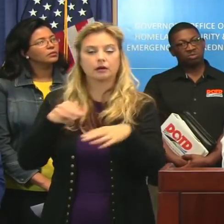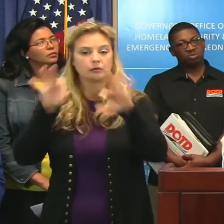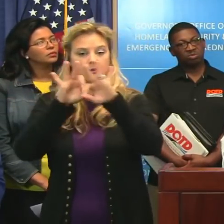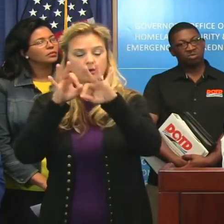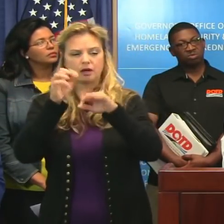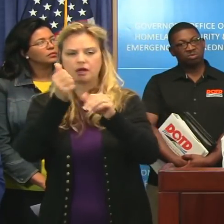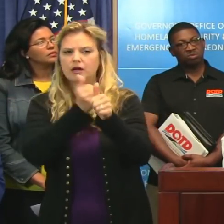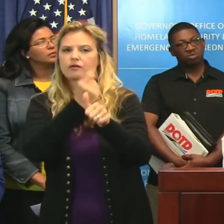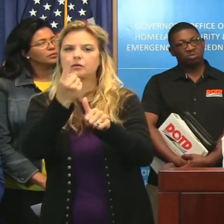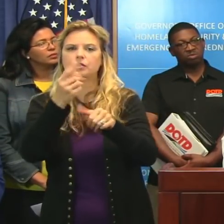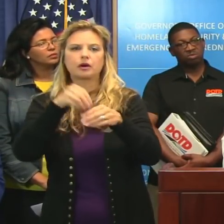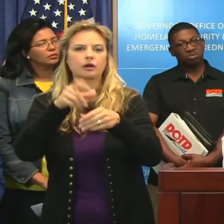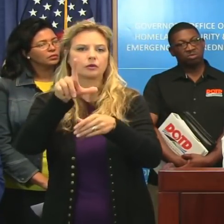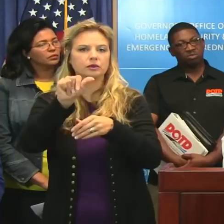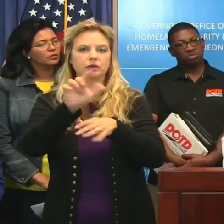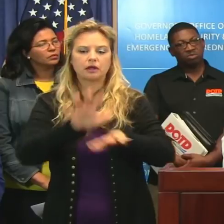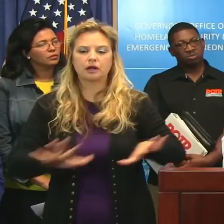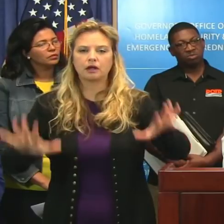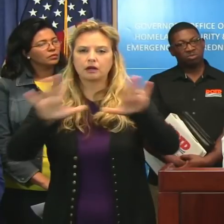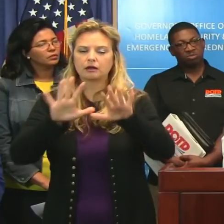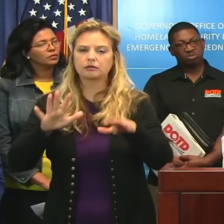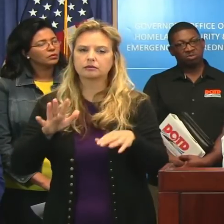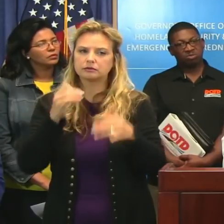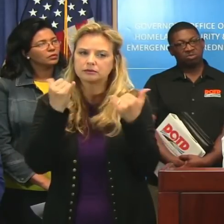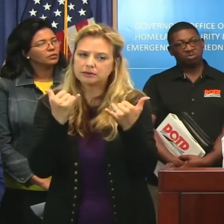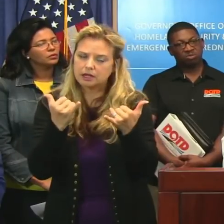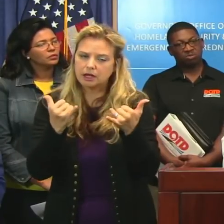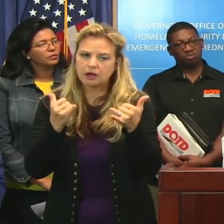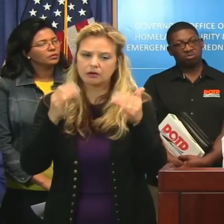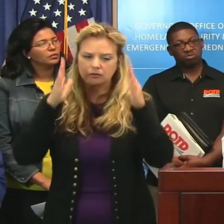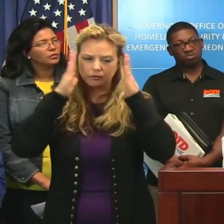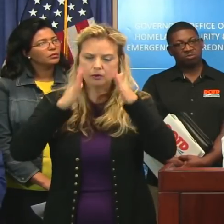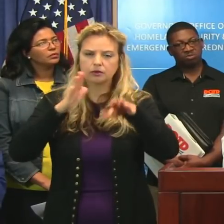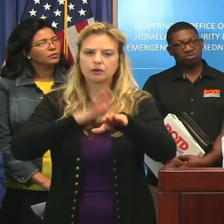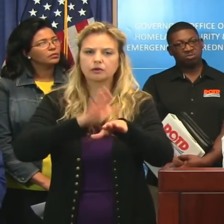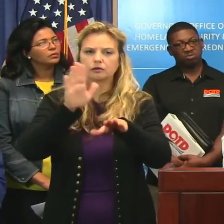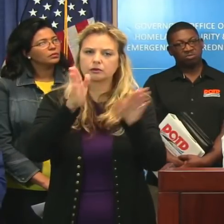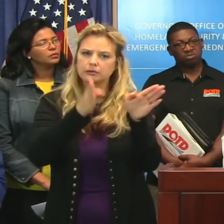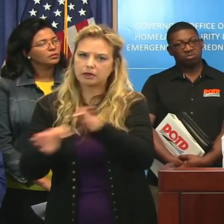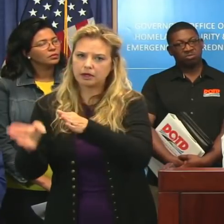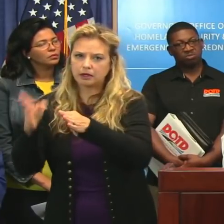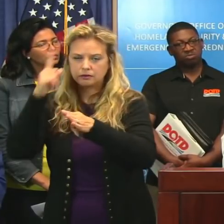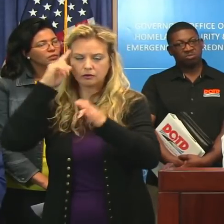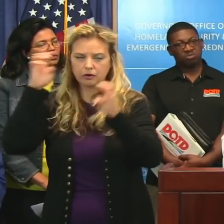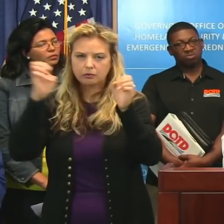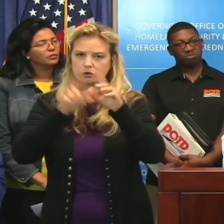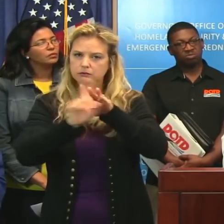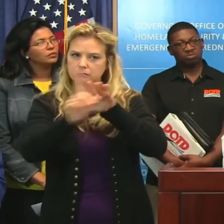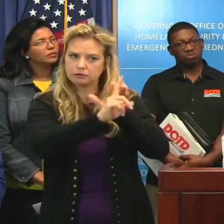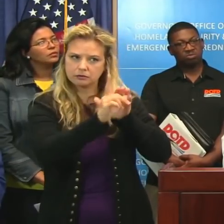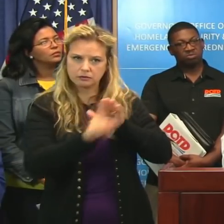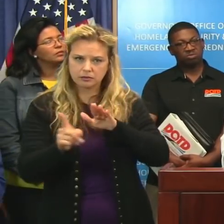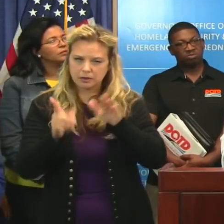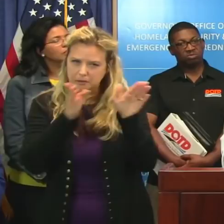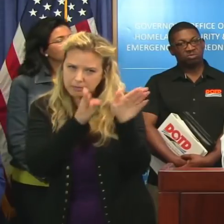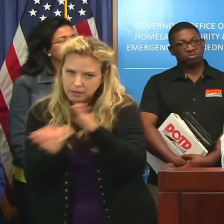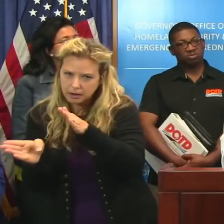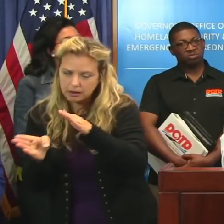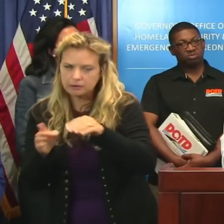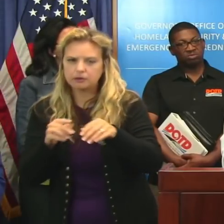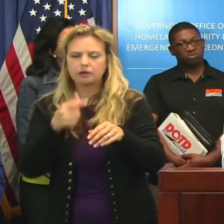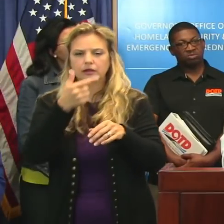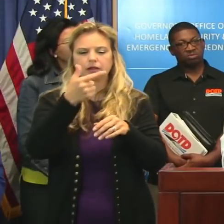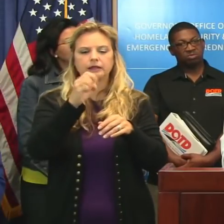it, please update your emergency plans now. There are tips to prepare for this storm at getagameplan.org.